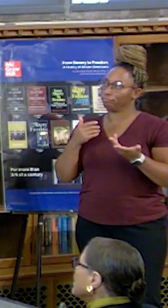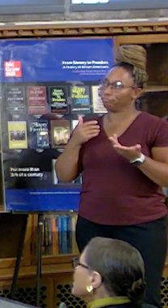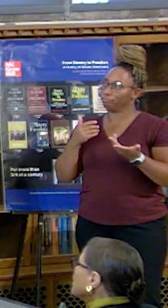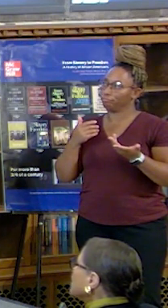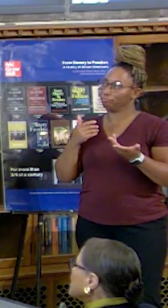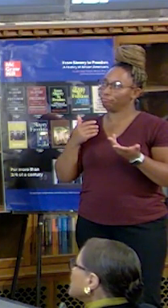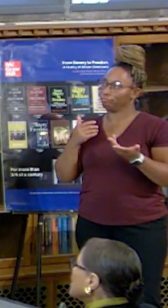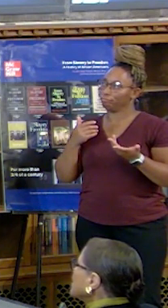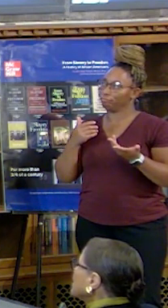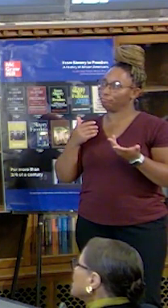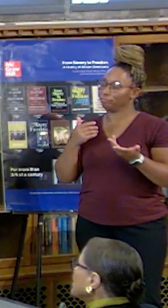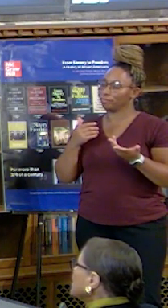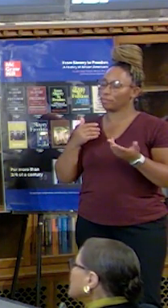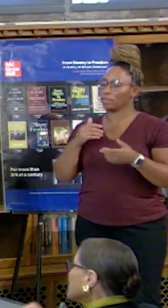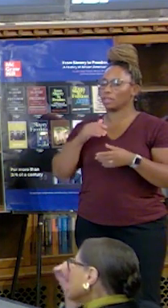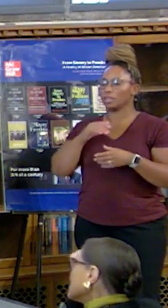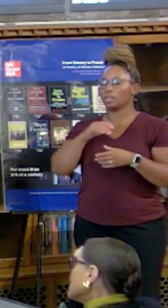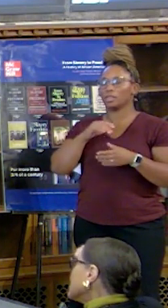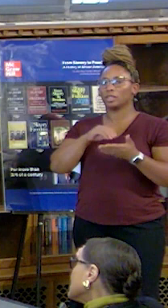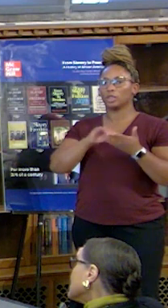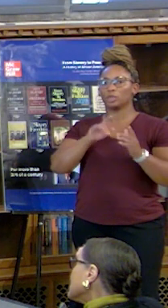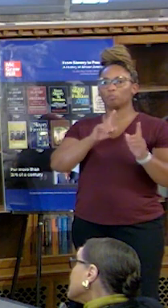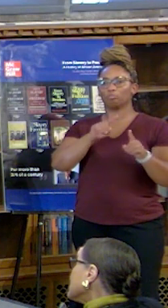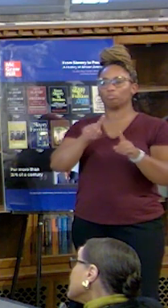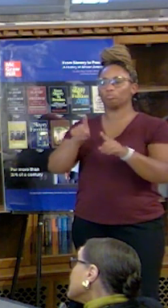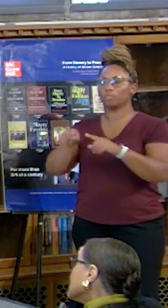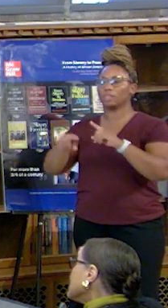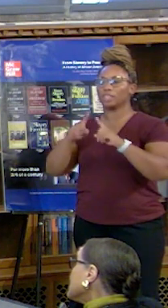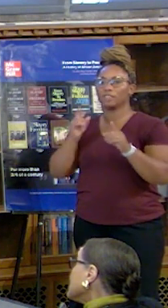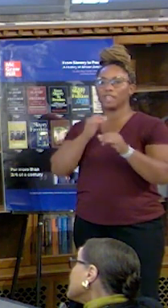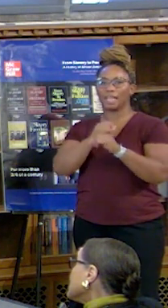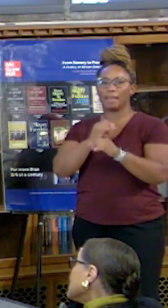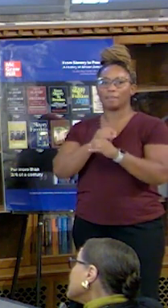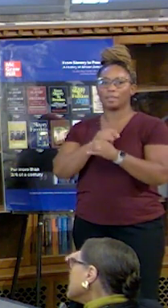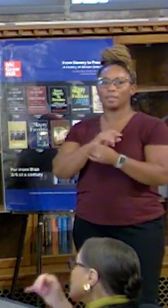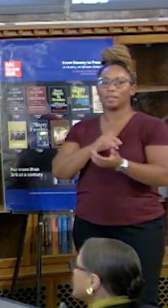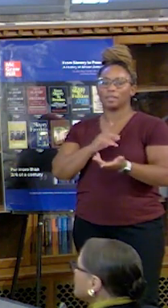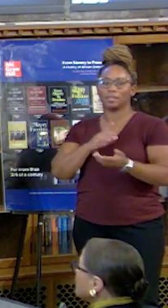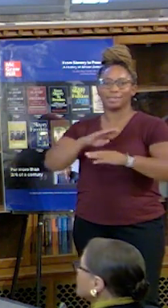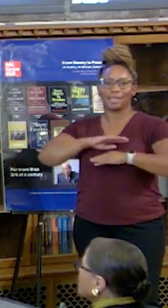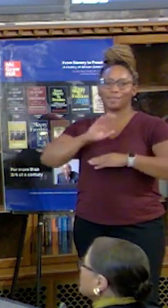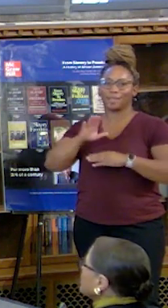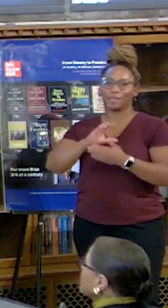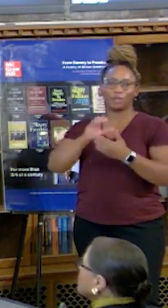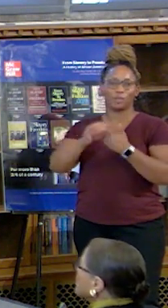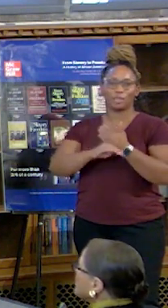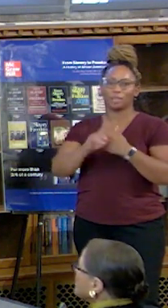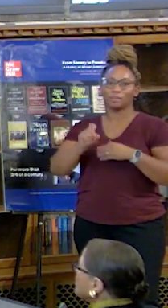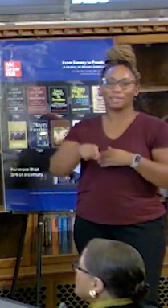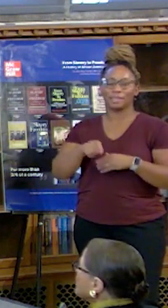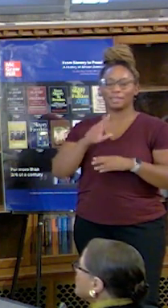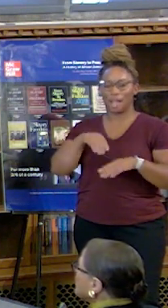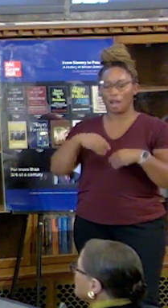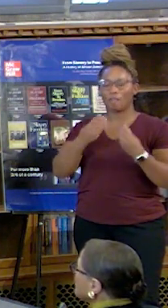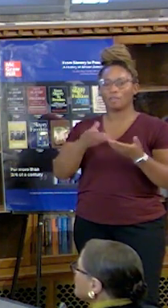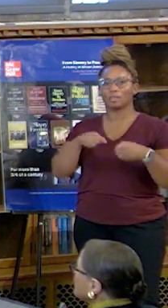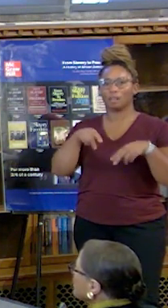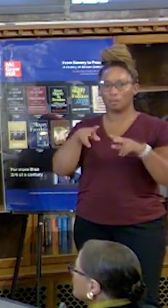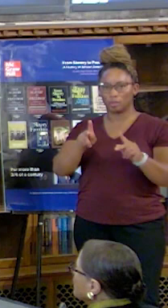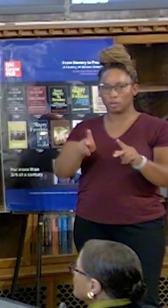uh students going from from various campuses to meet their their curricular needs that offers an